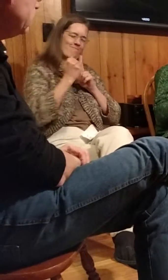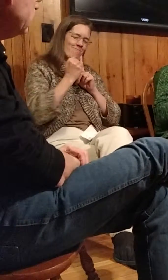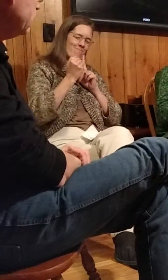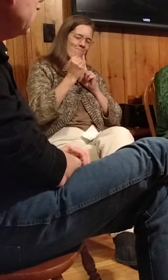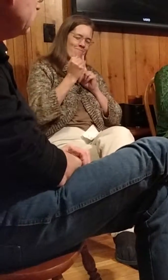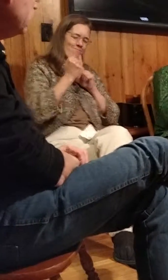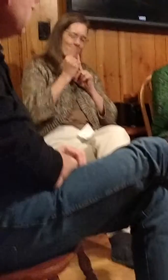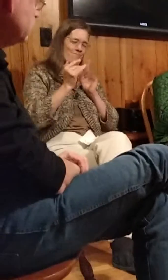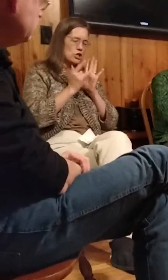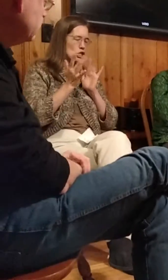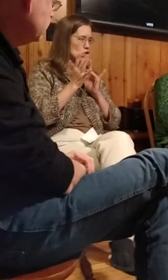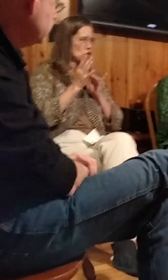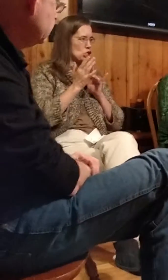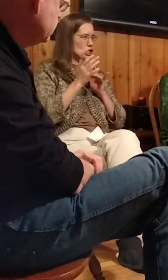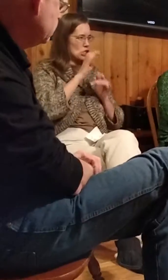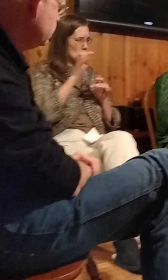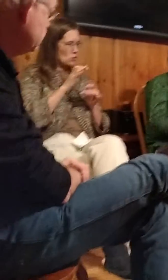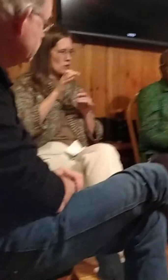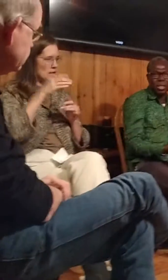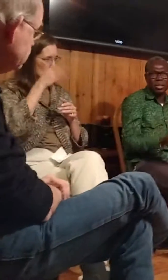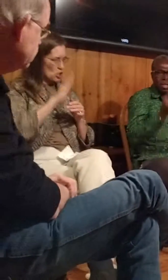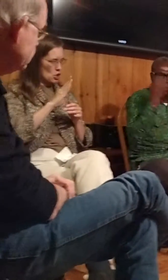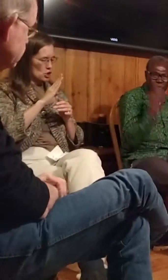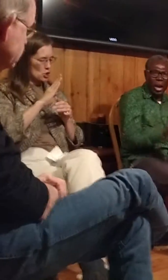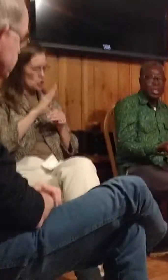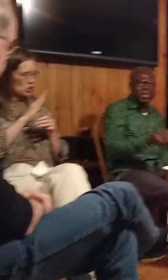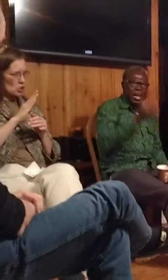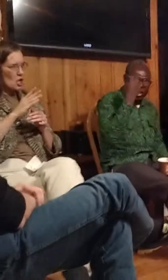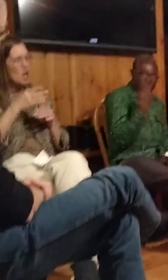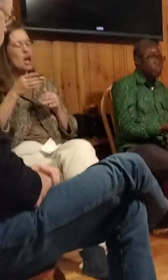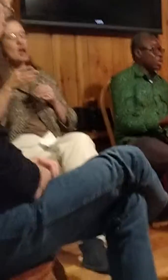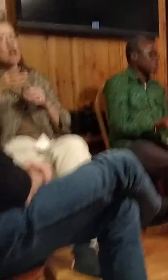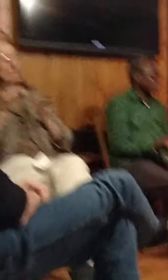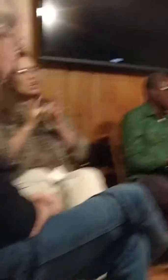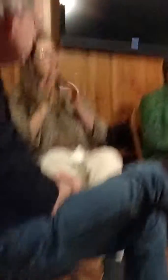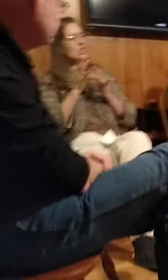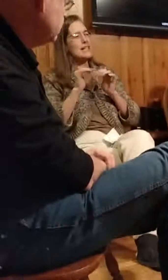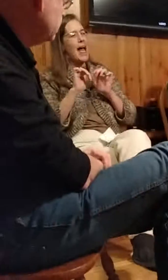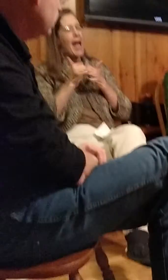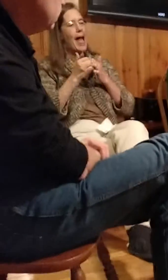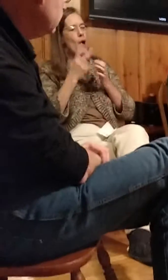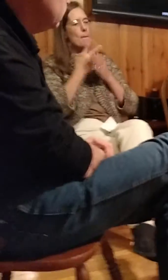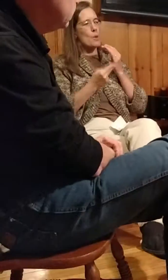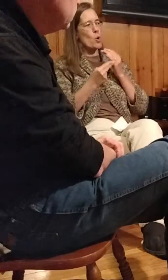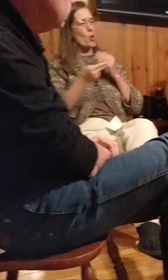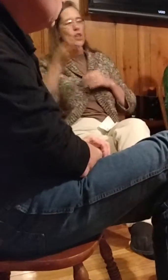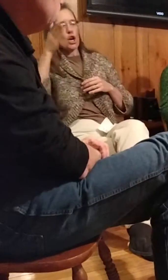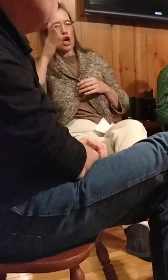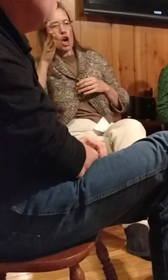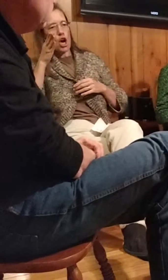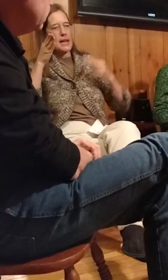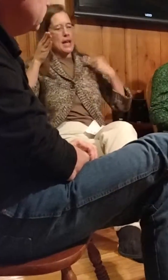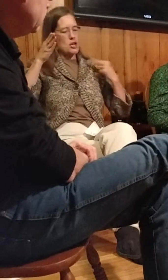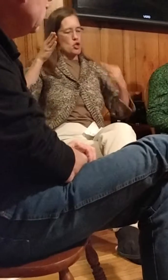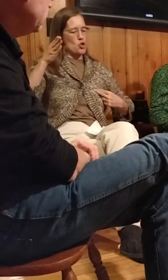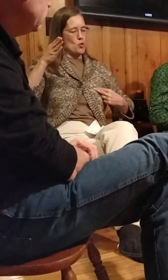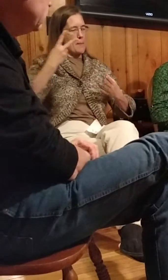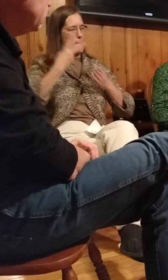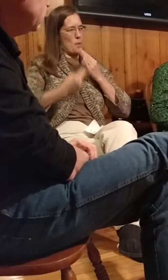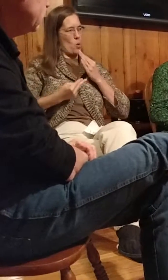it and see how Jesus can have two natures, the divine and the human. I had to look at it critically